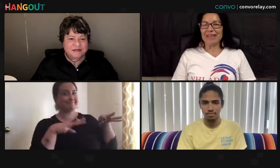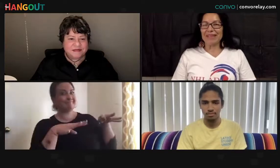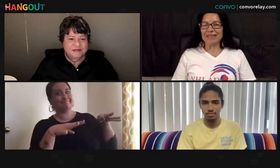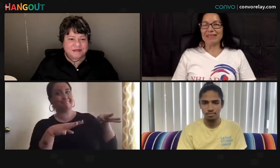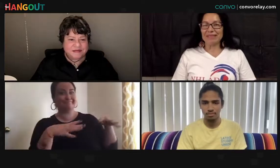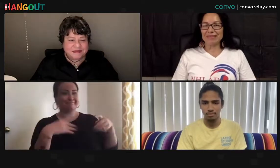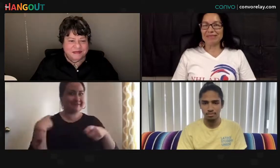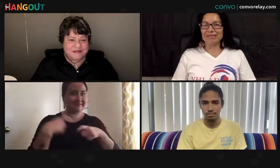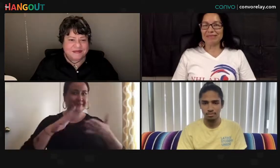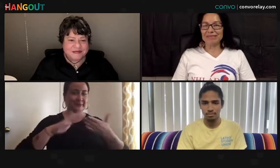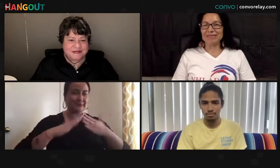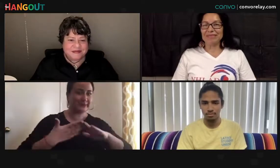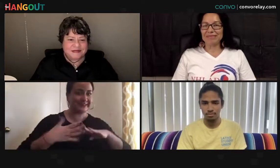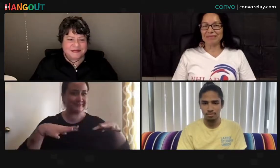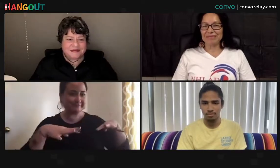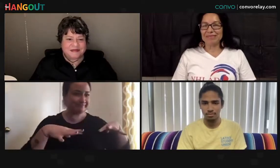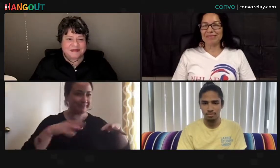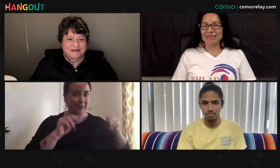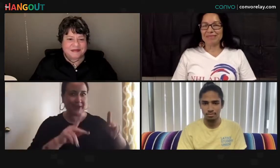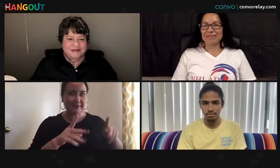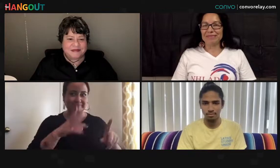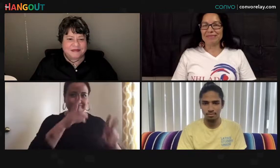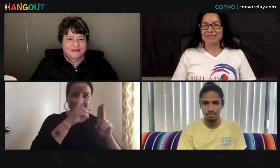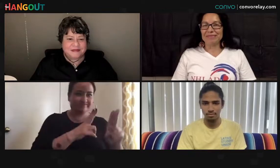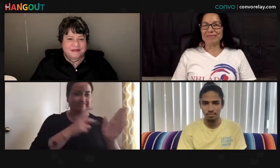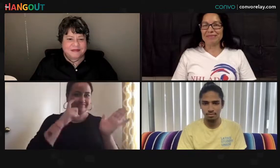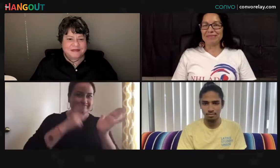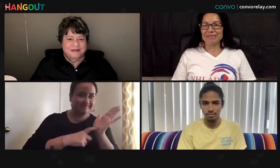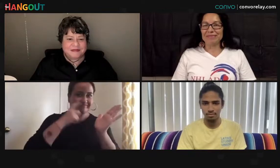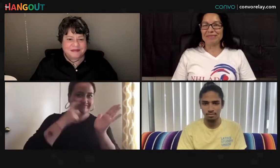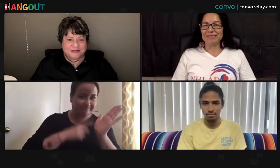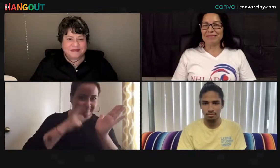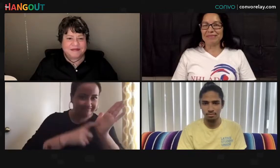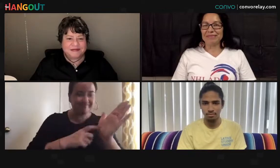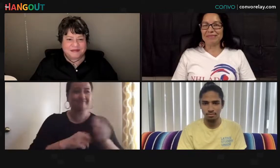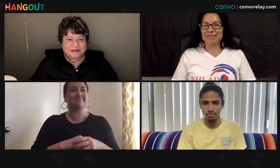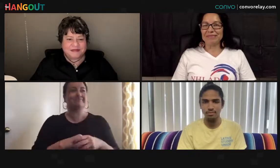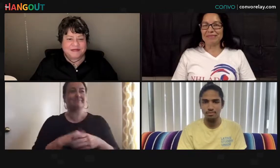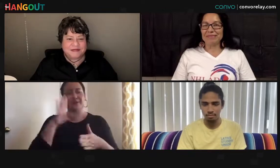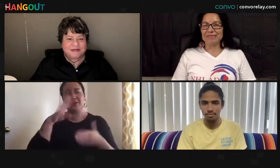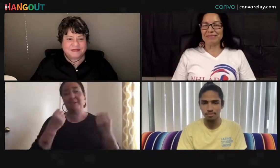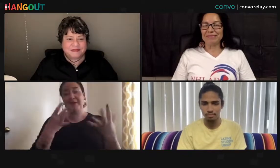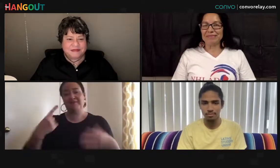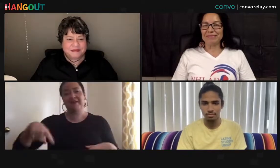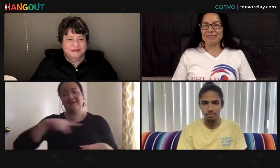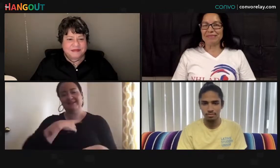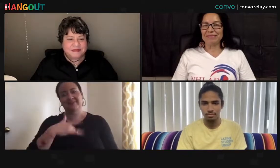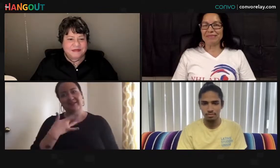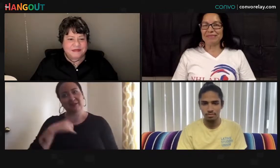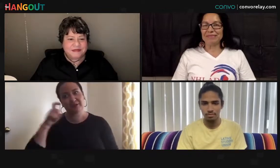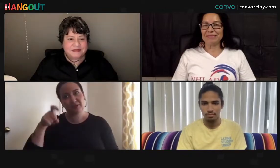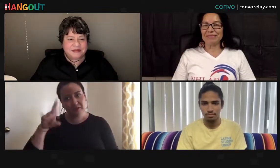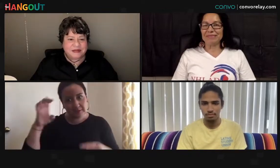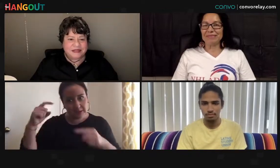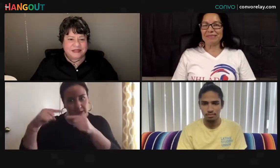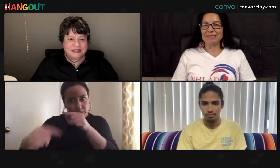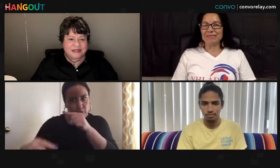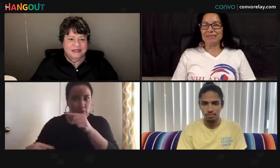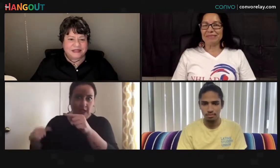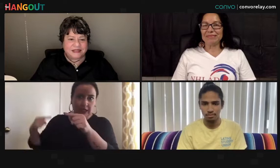everyone truly takes a look at the Hispanic culture, the Latino culture, and the heritage. And